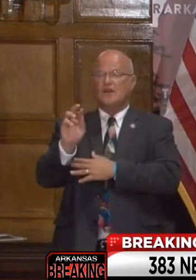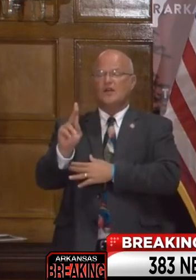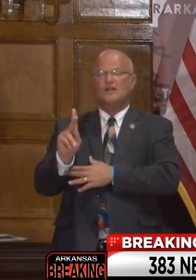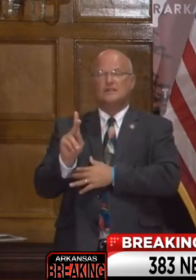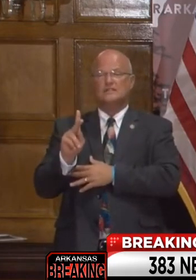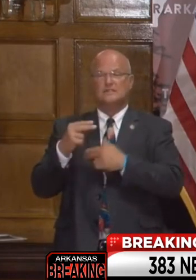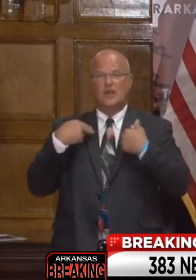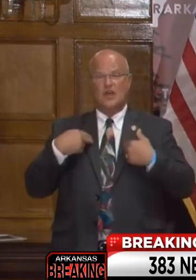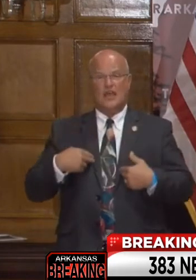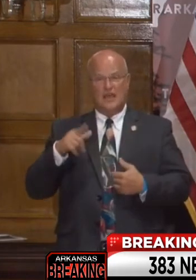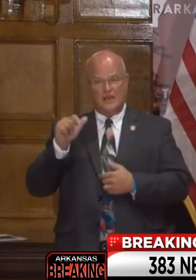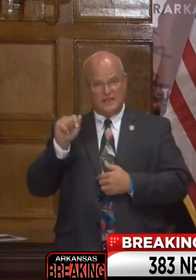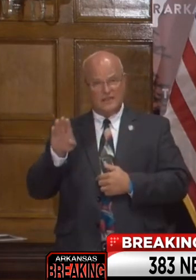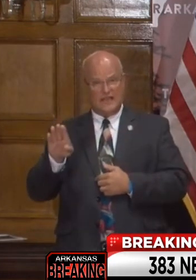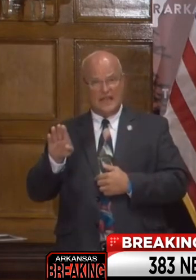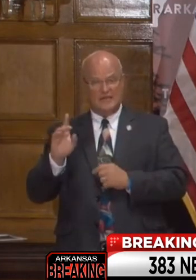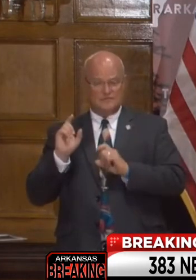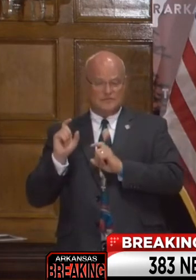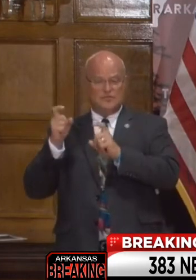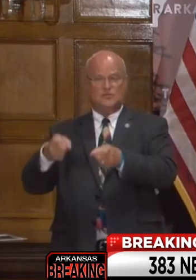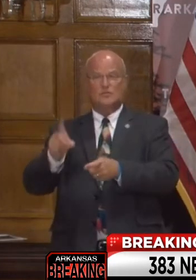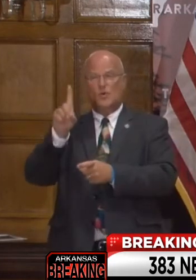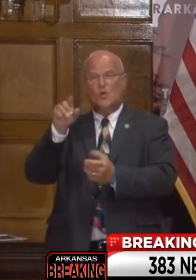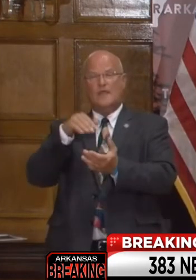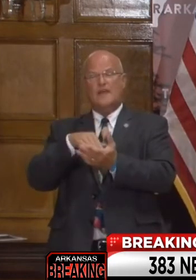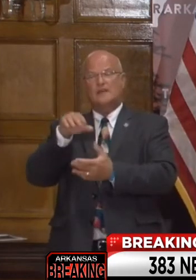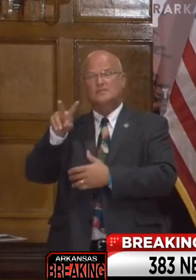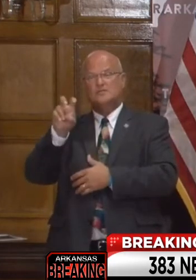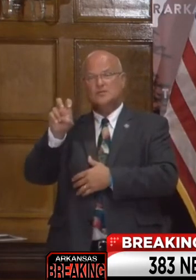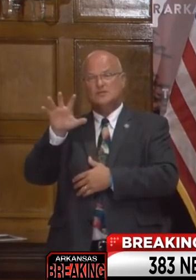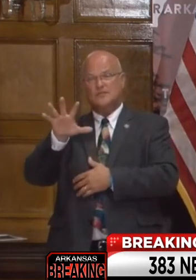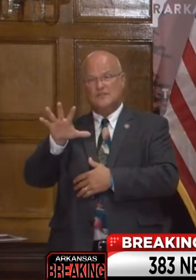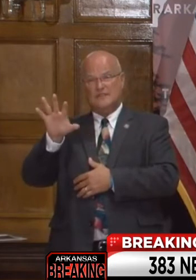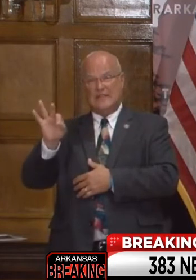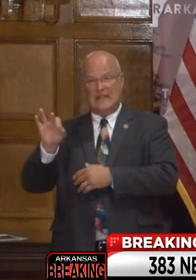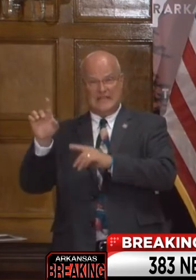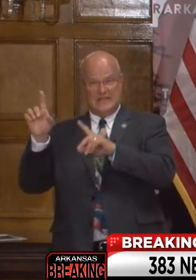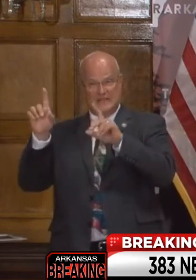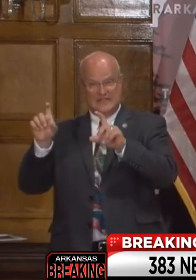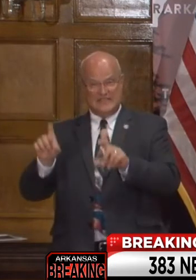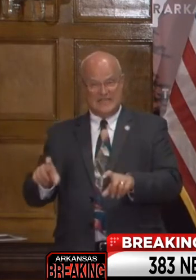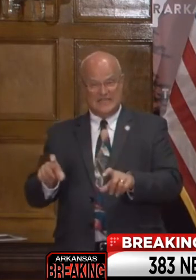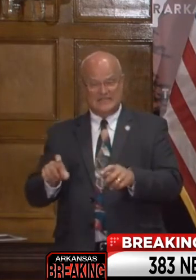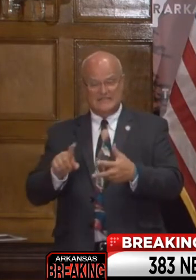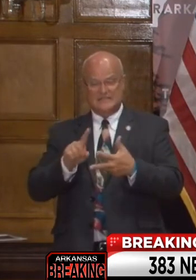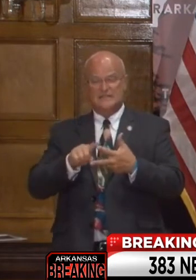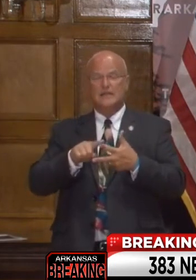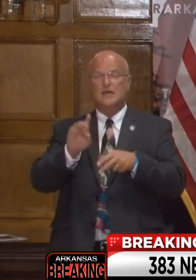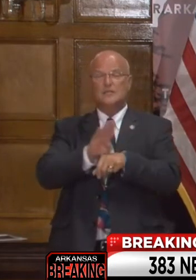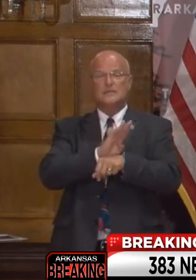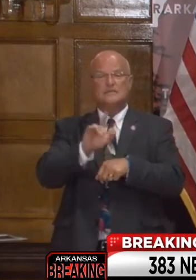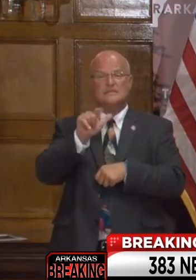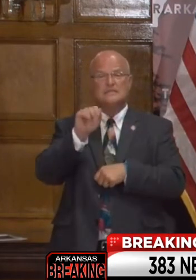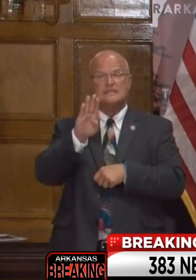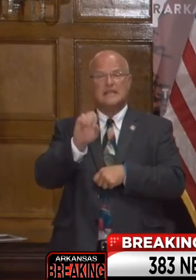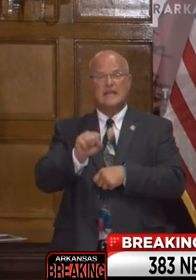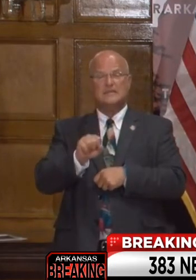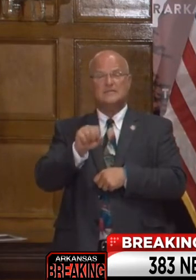Arkansas Health Lab contributed 1,259 of those tests. Private and commercial labs fell